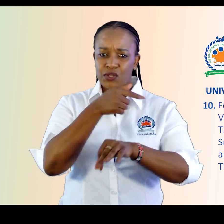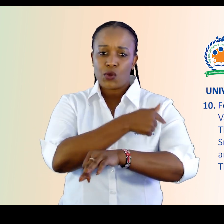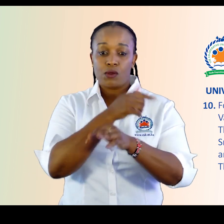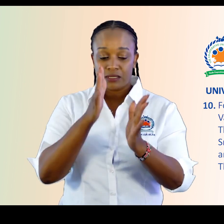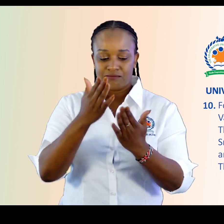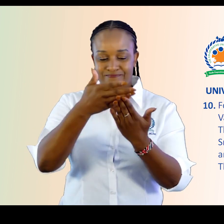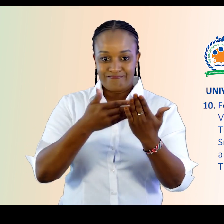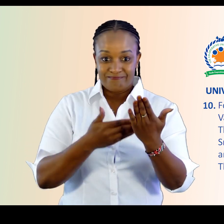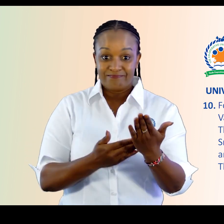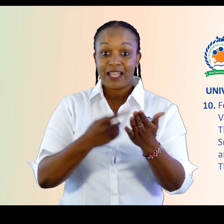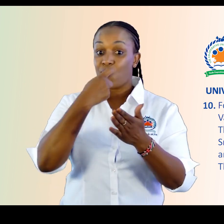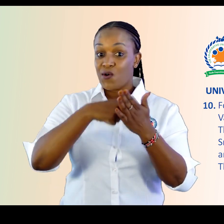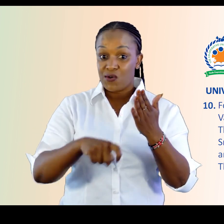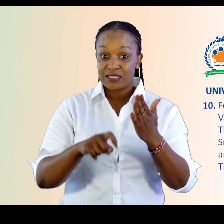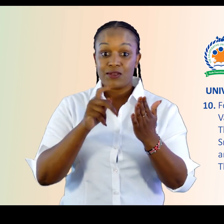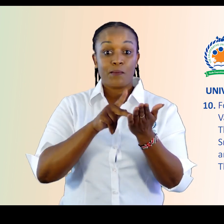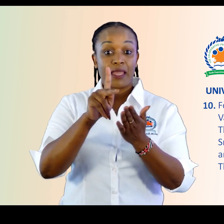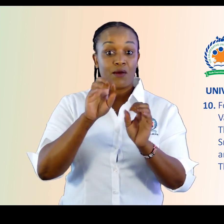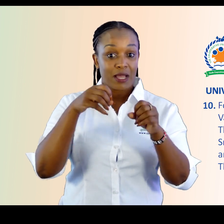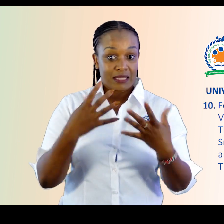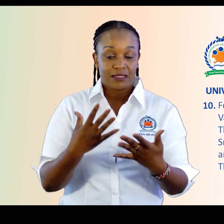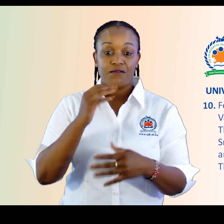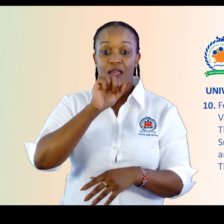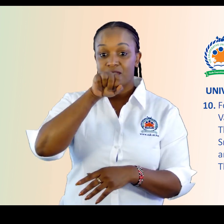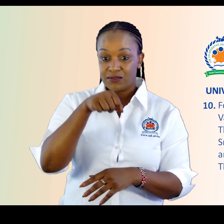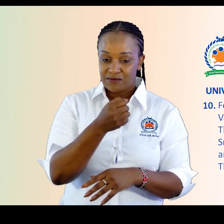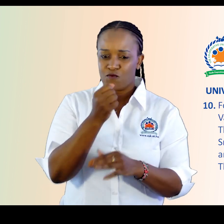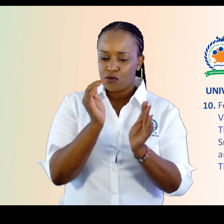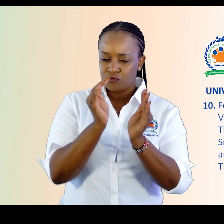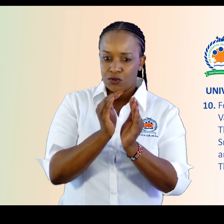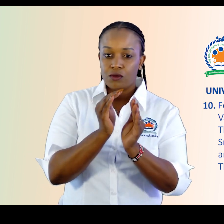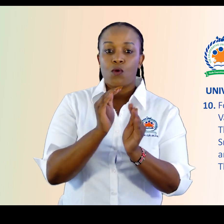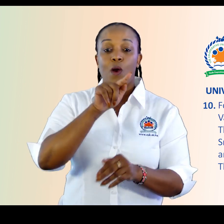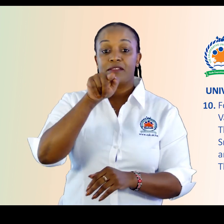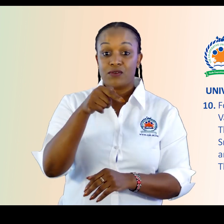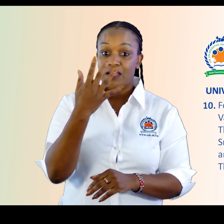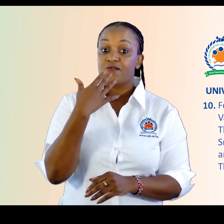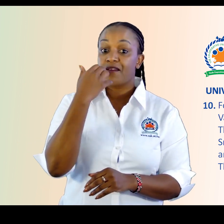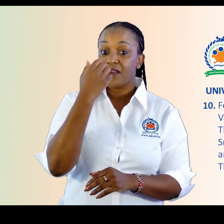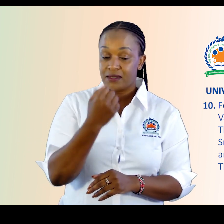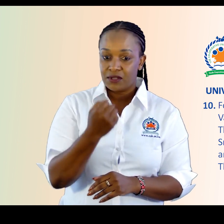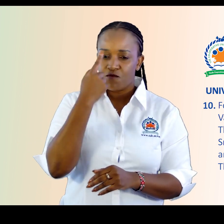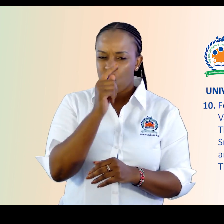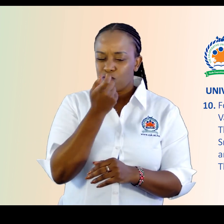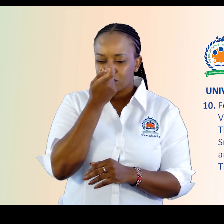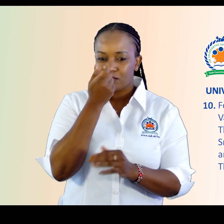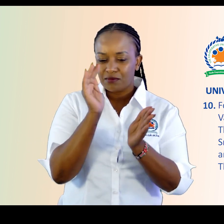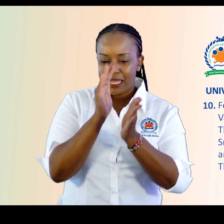The charges for this service are Kenya shillings 500 for small wounds, Kenya shillings 1,500 for medium